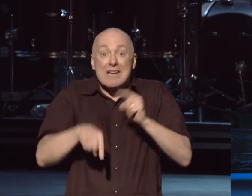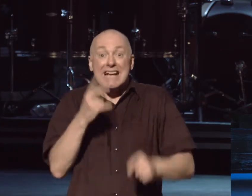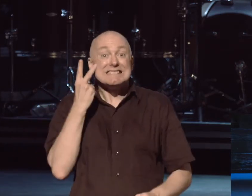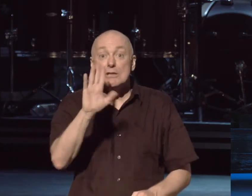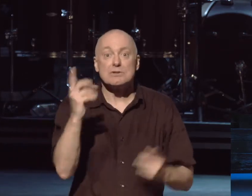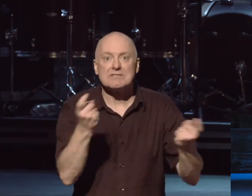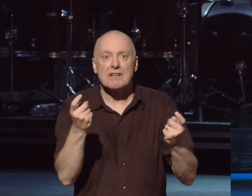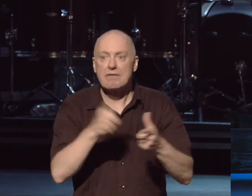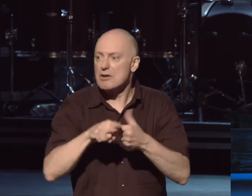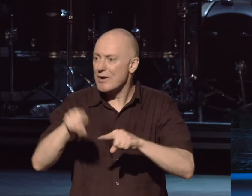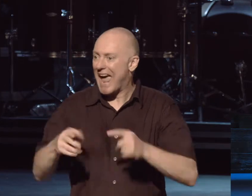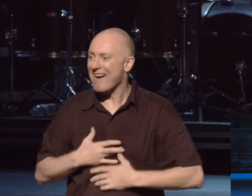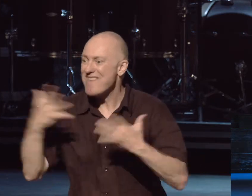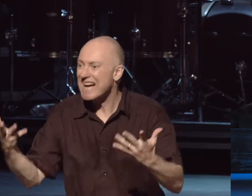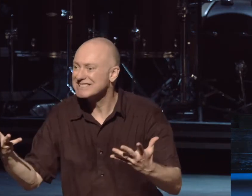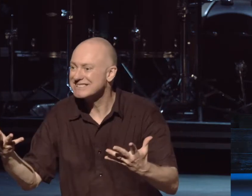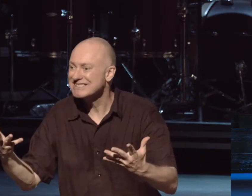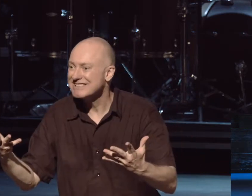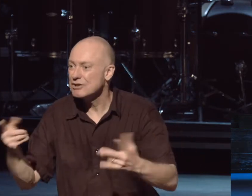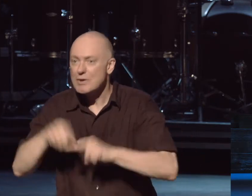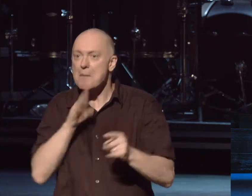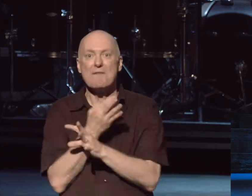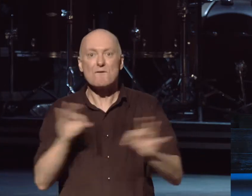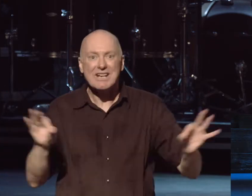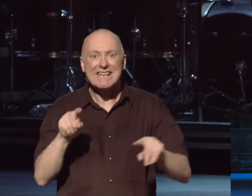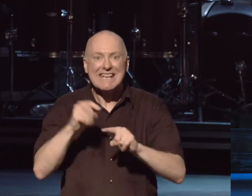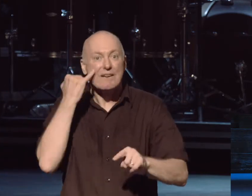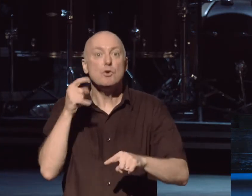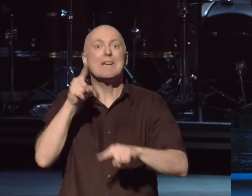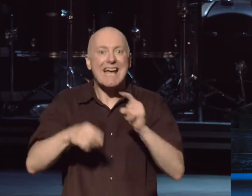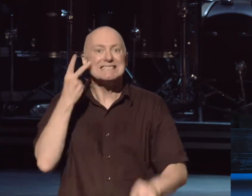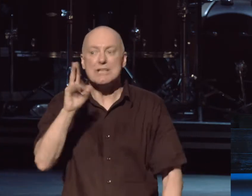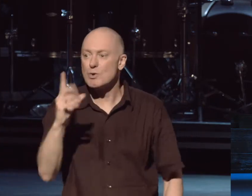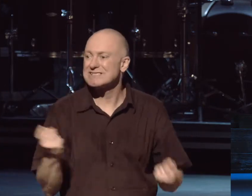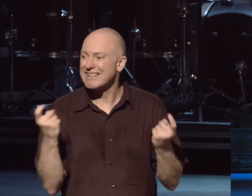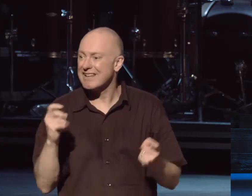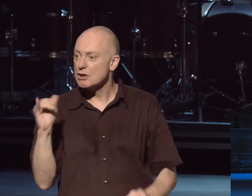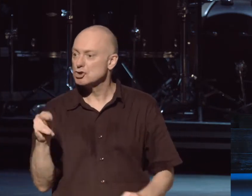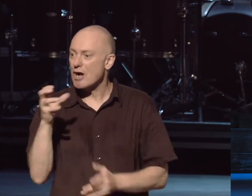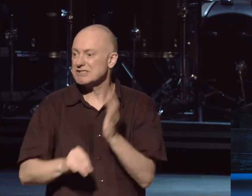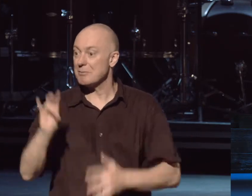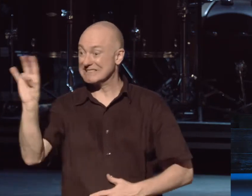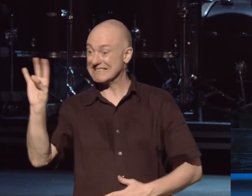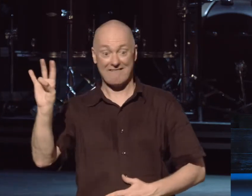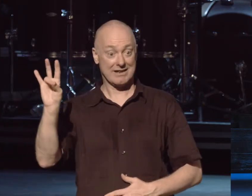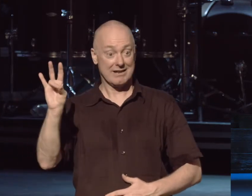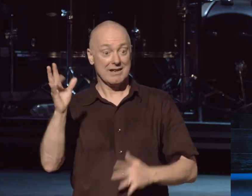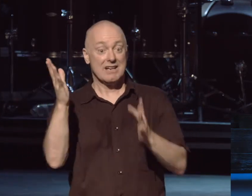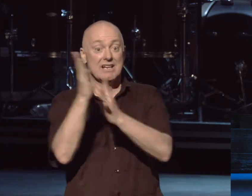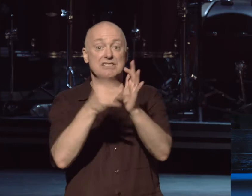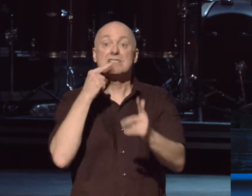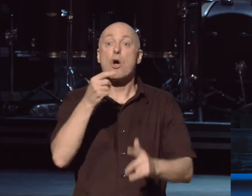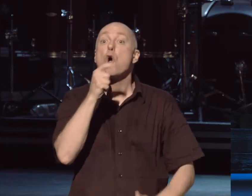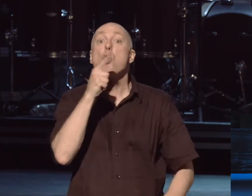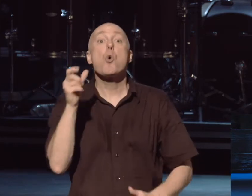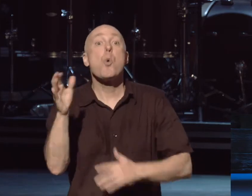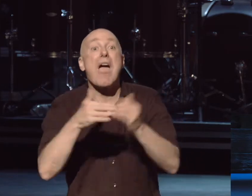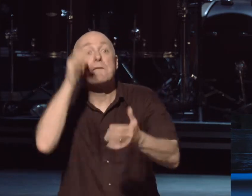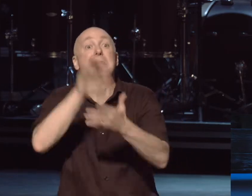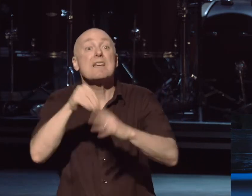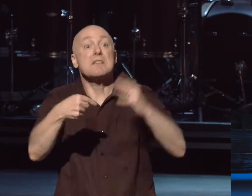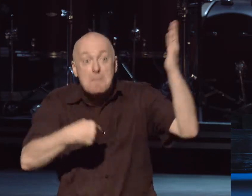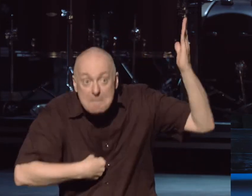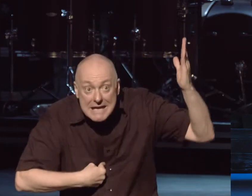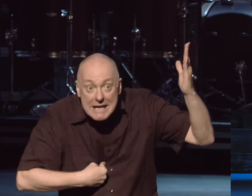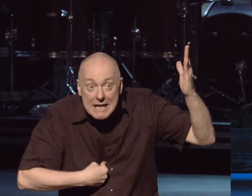sin. You can't own your sin, you can't be freed from that. In John chapter 7, Jesus said, whoever believes in me, as